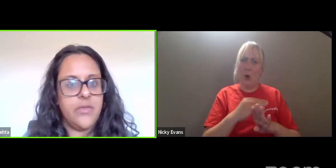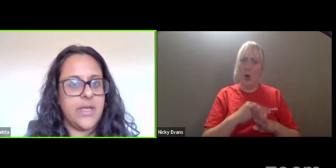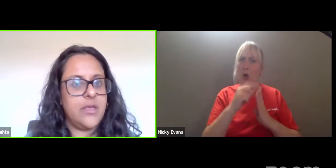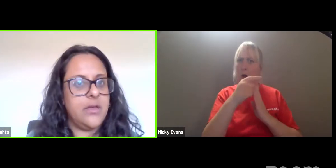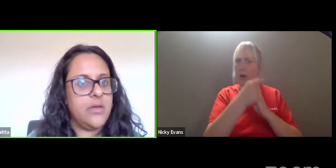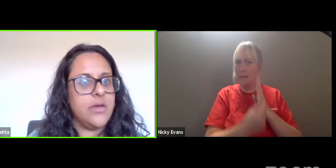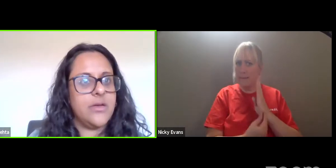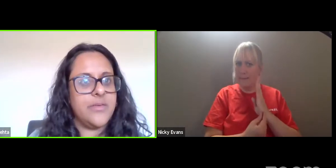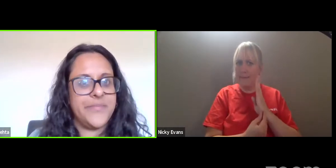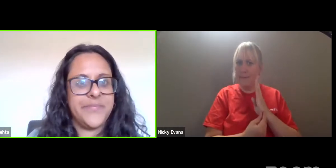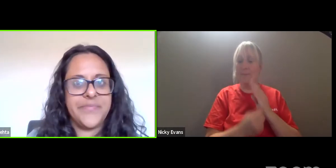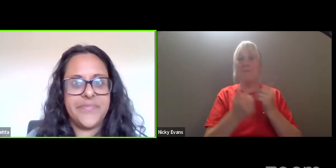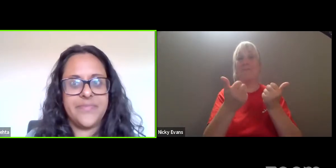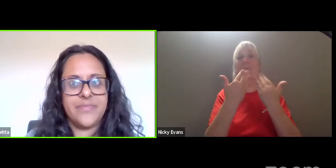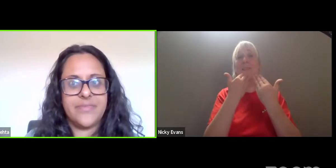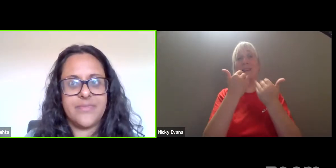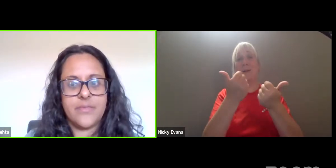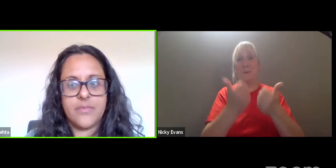Thank you.